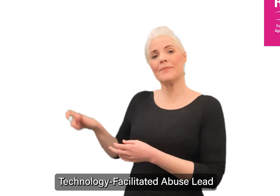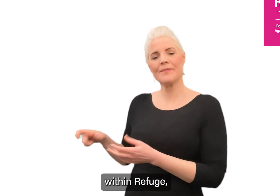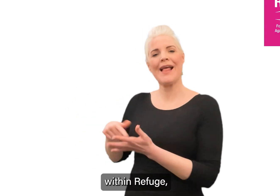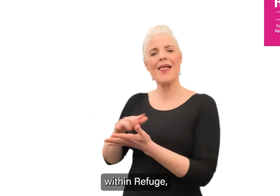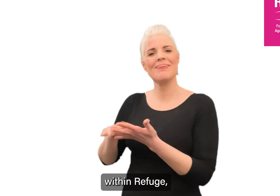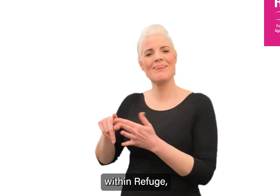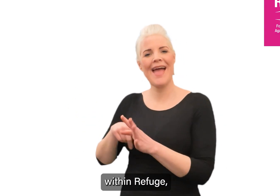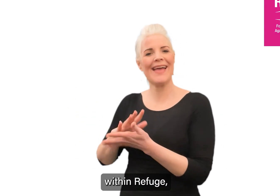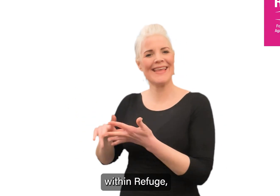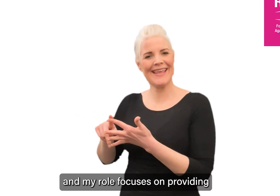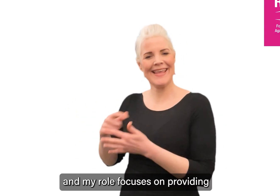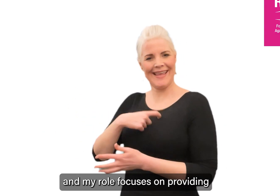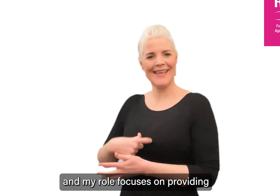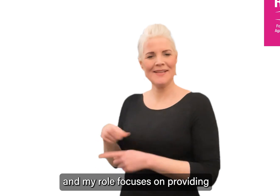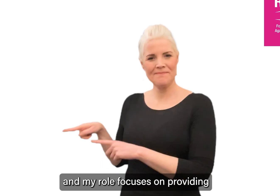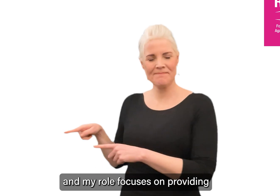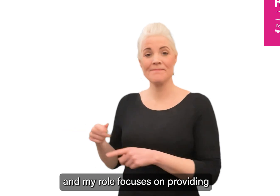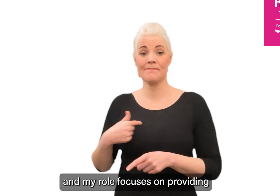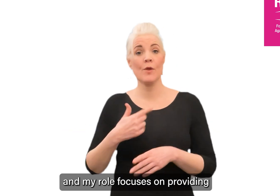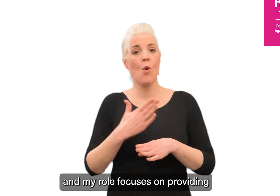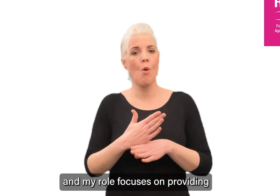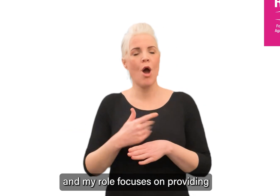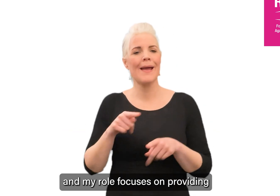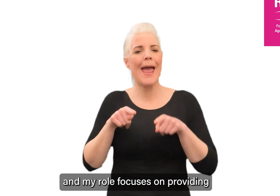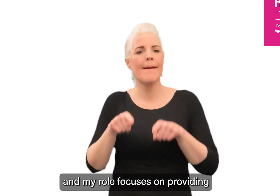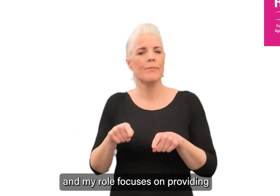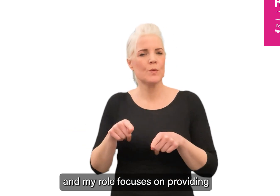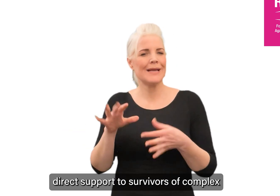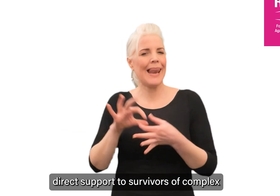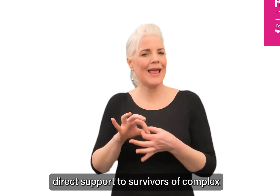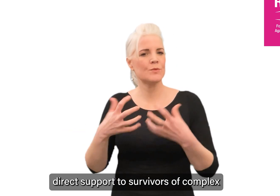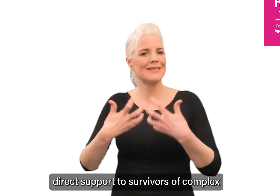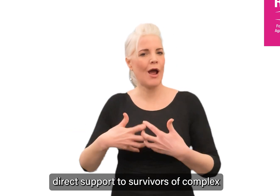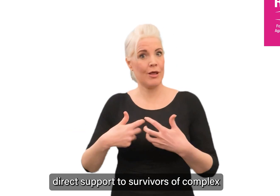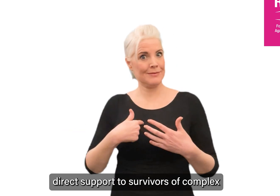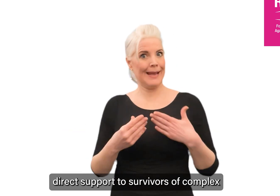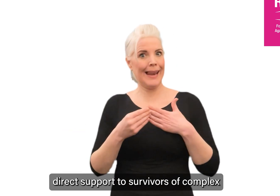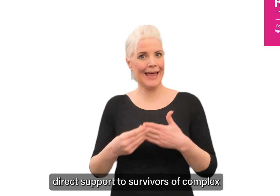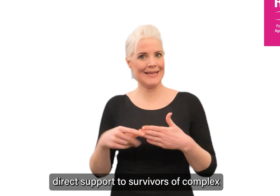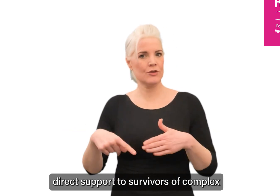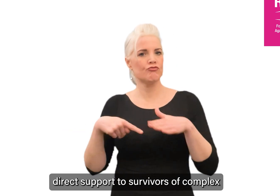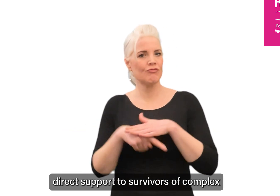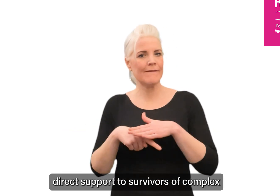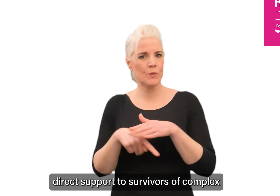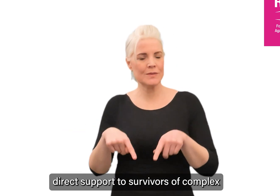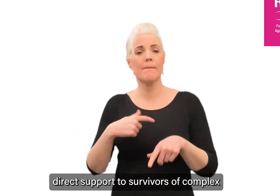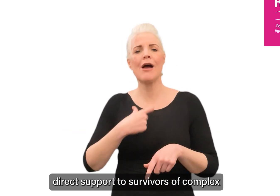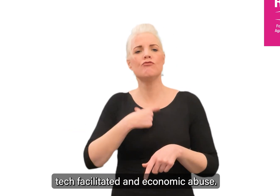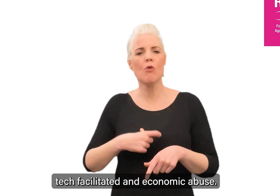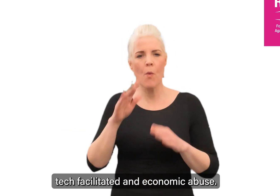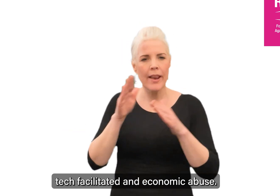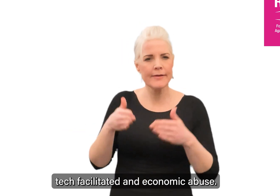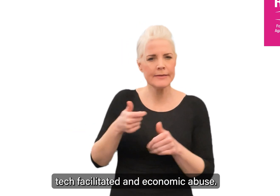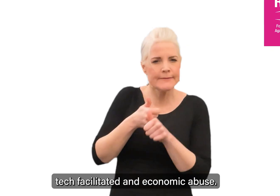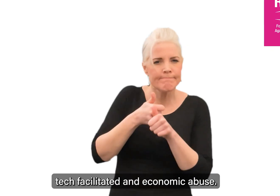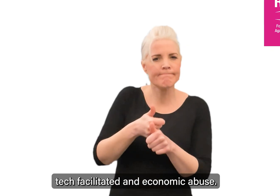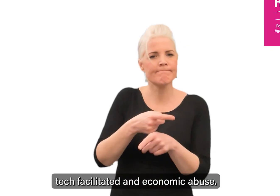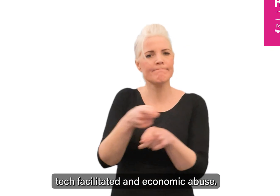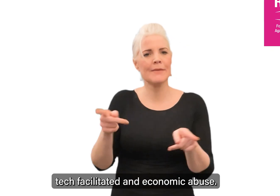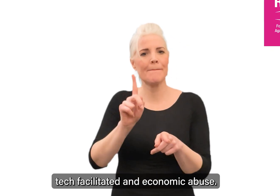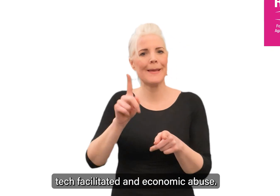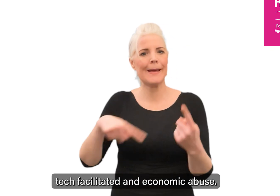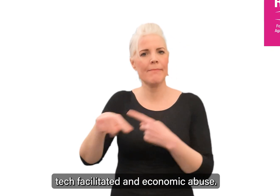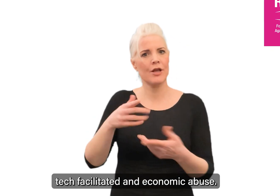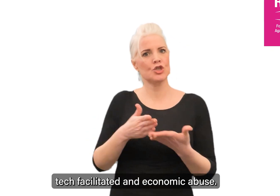abuse lead within Refuge, and my role focuses on providing direct support to survivors of complex tech facilitated